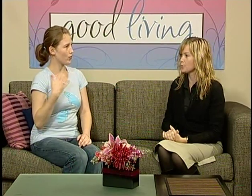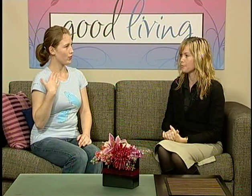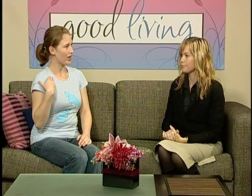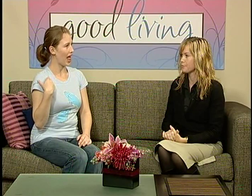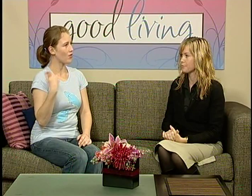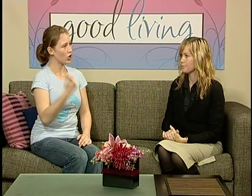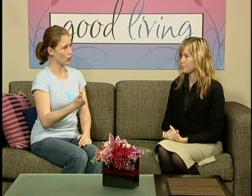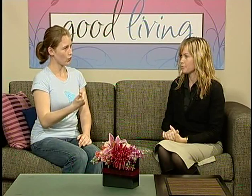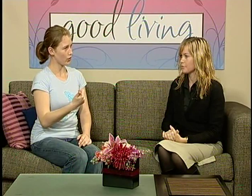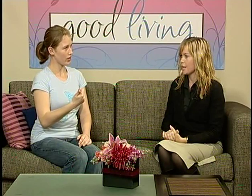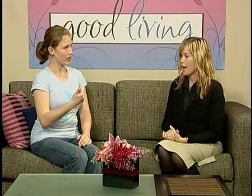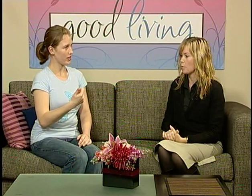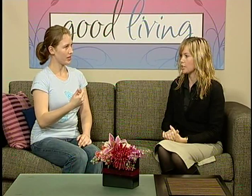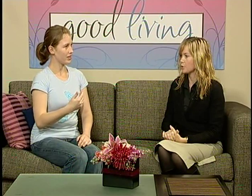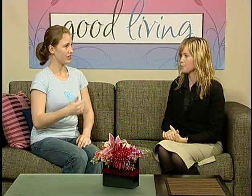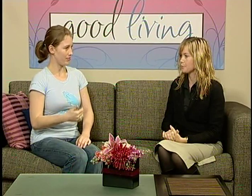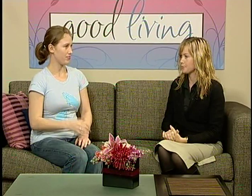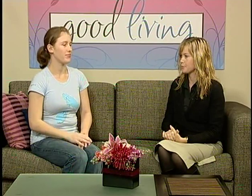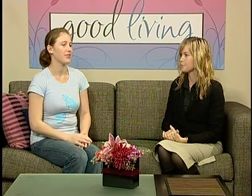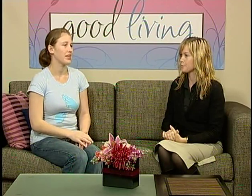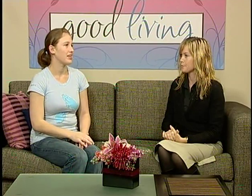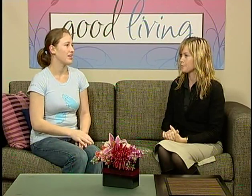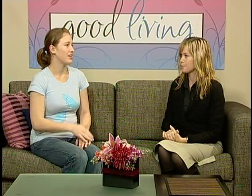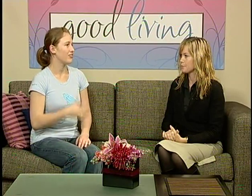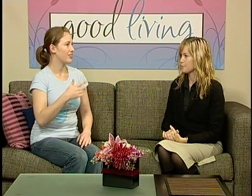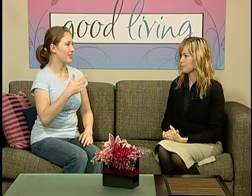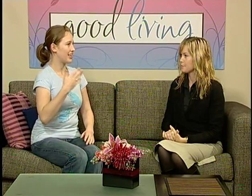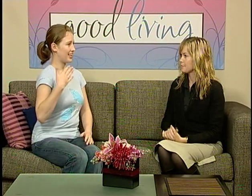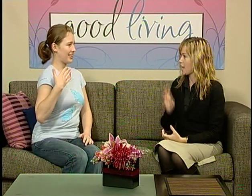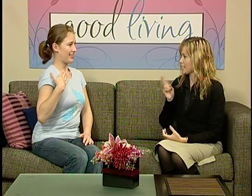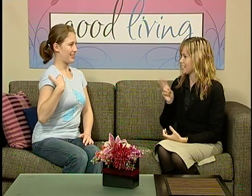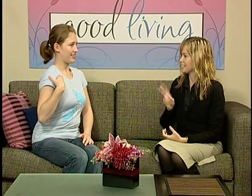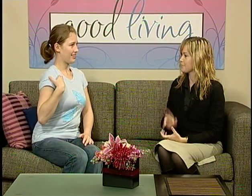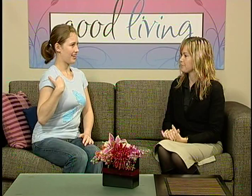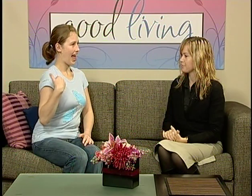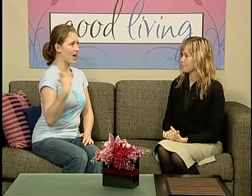you? How are you? Do that one again.